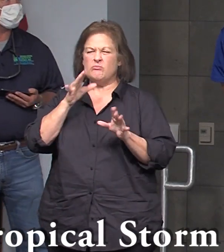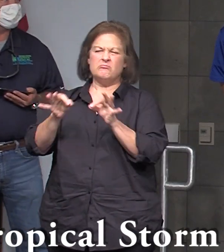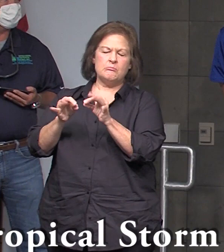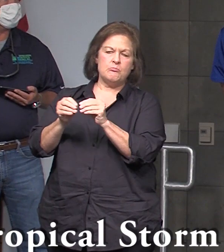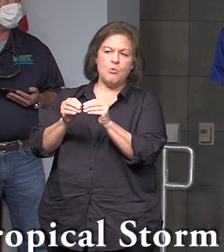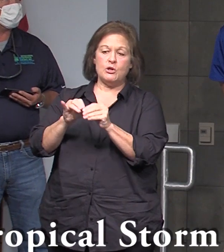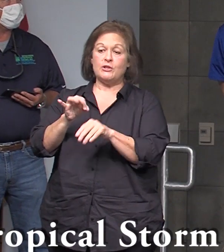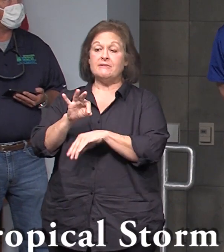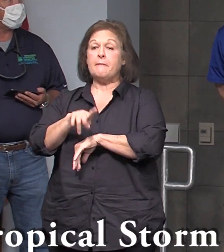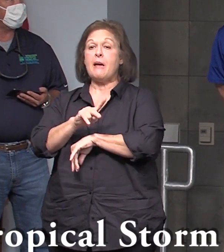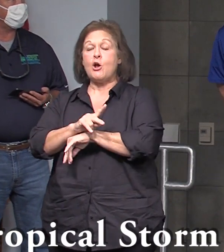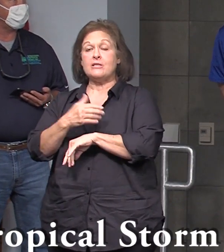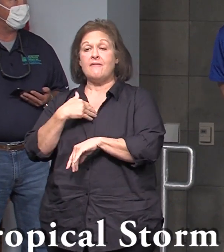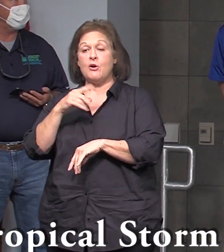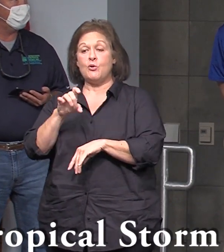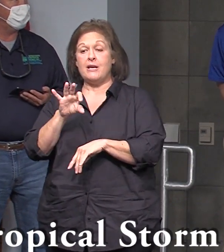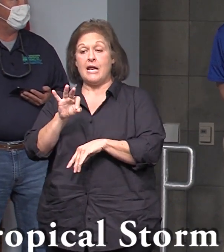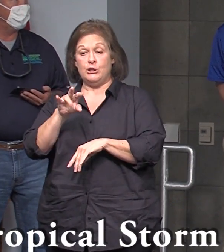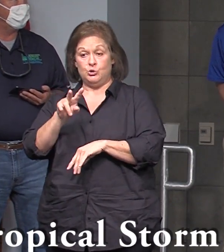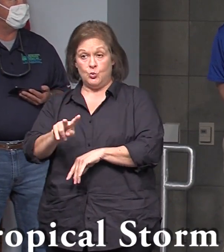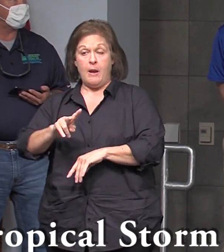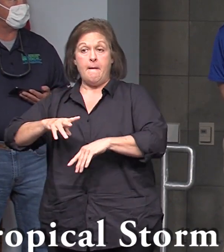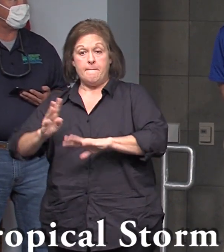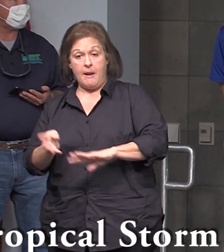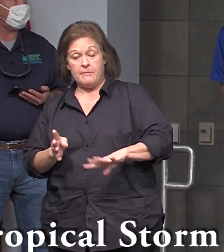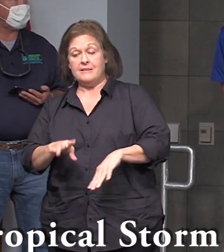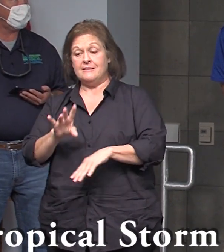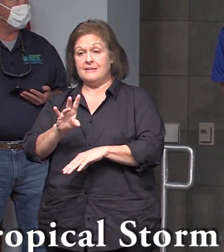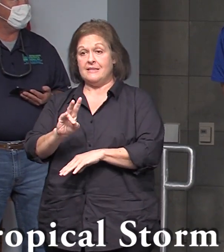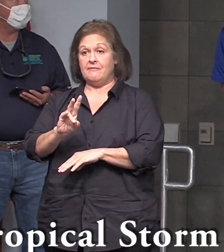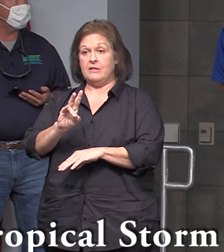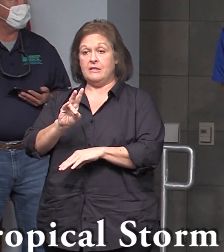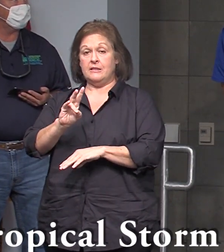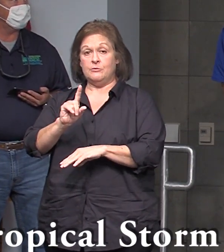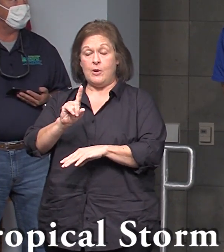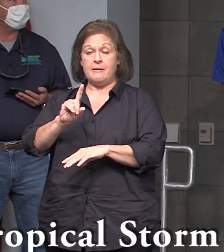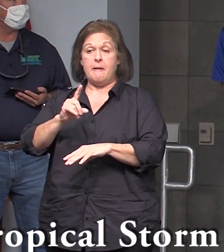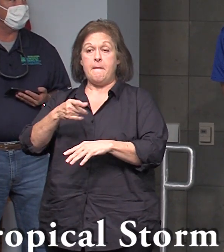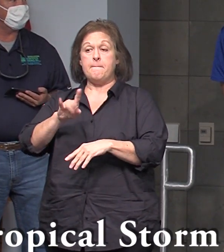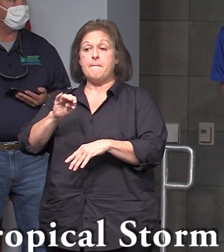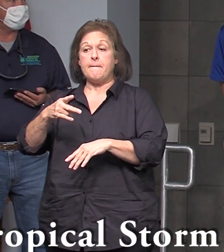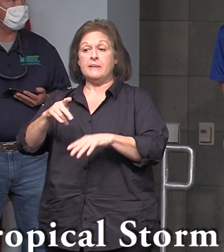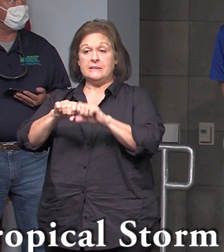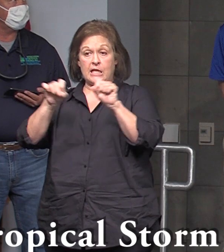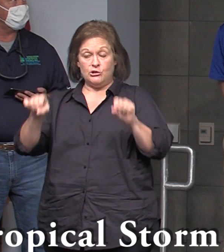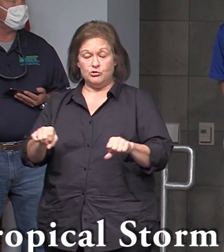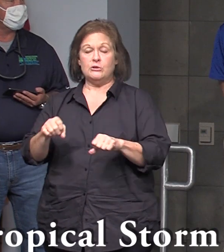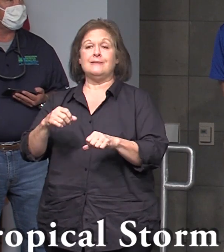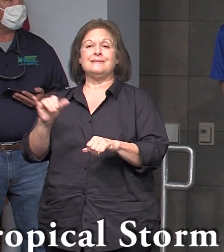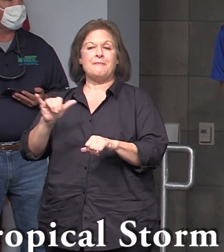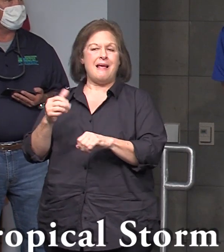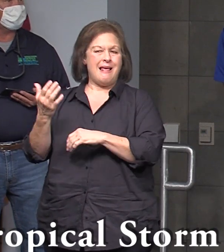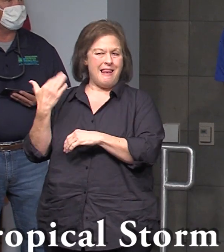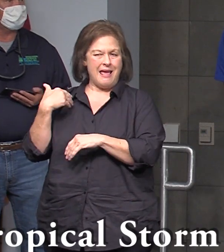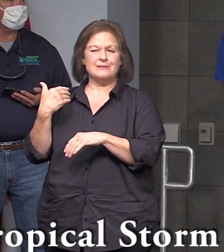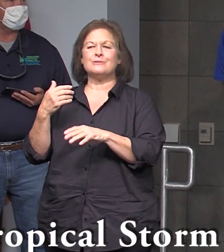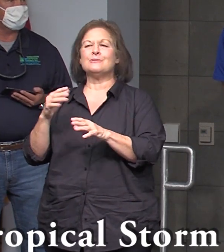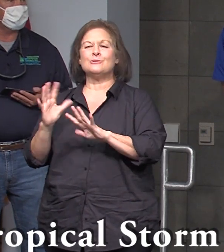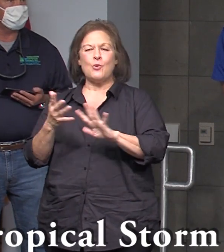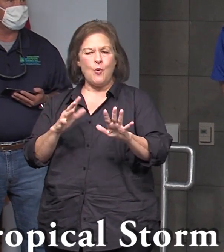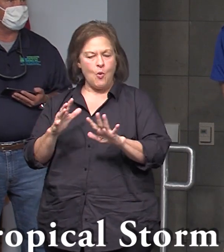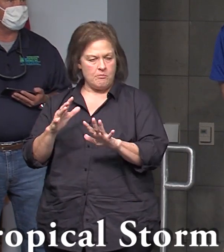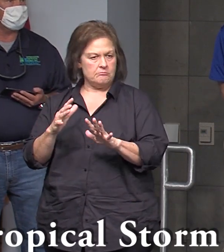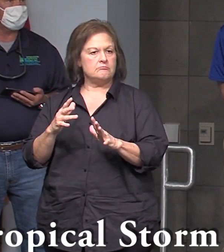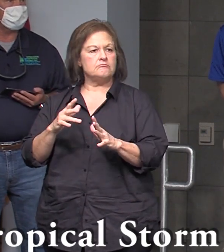in Jefferson Parish, we have 192 pumps, 71 pump stations. We enter like we did the last storm at 100% capacity.